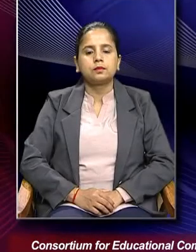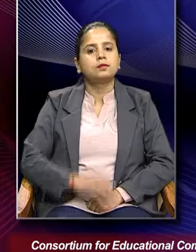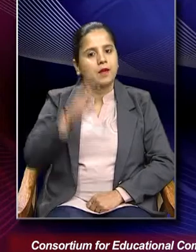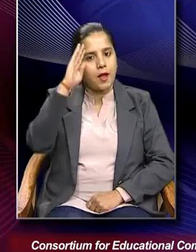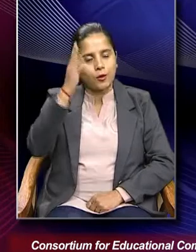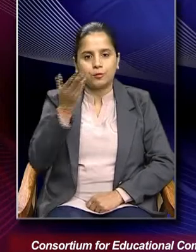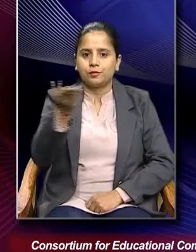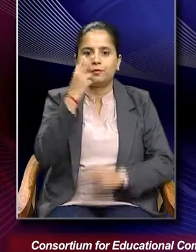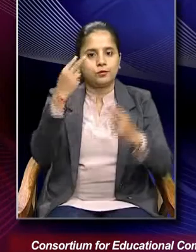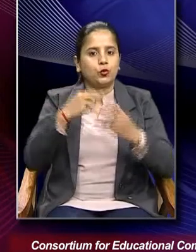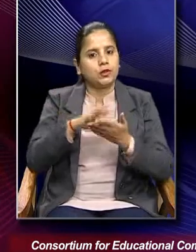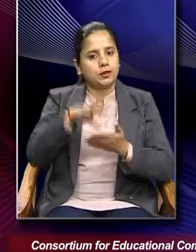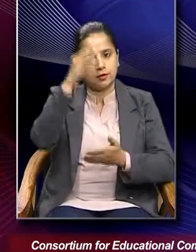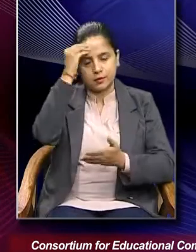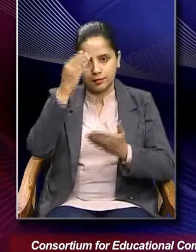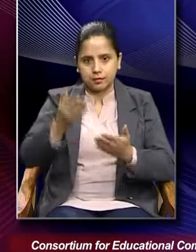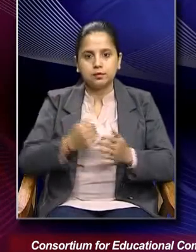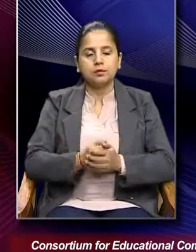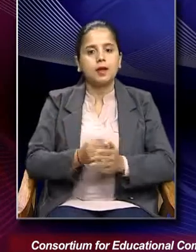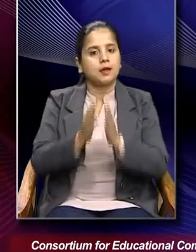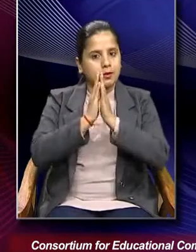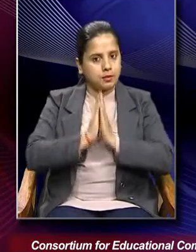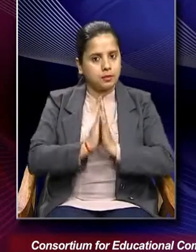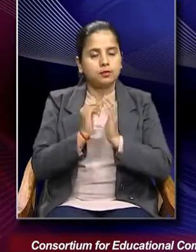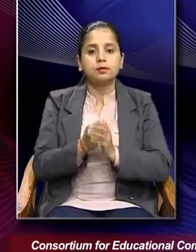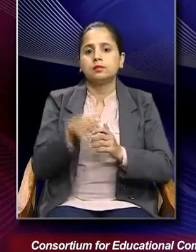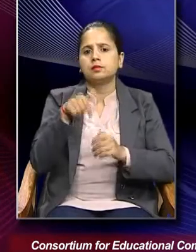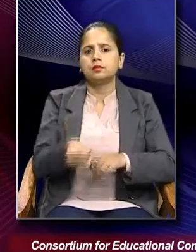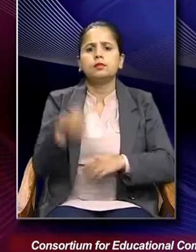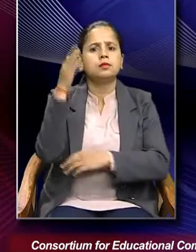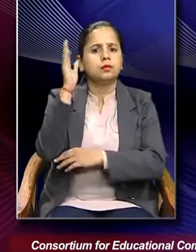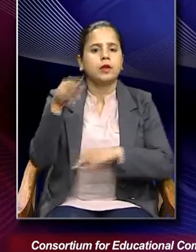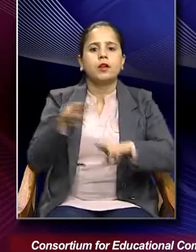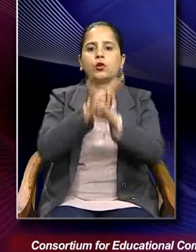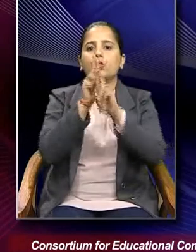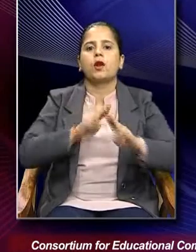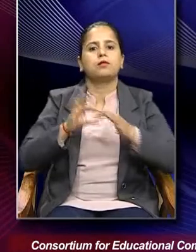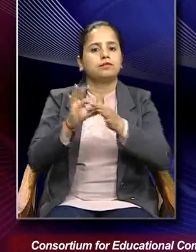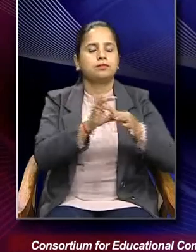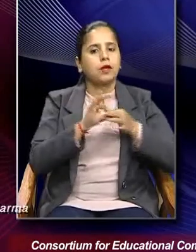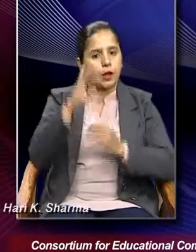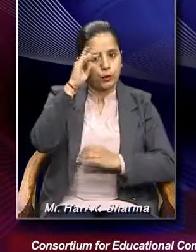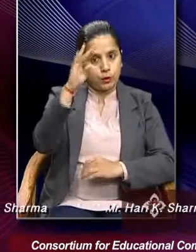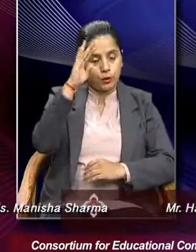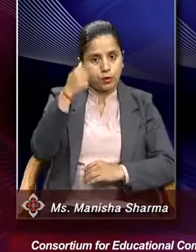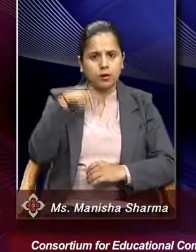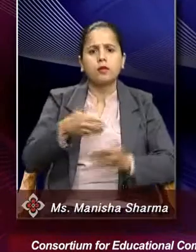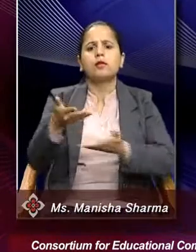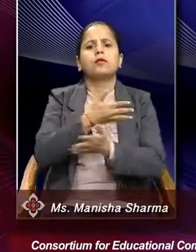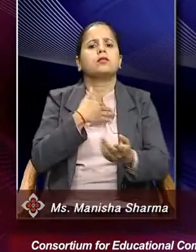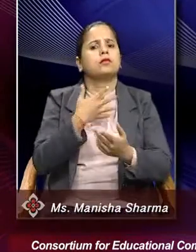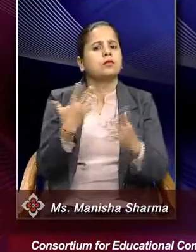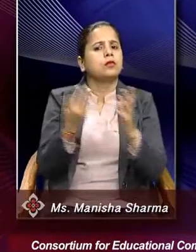Hello viewers and learners, Namaste. In the series of international relations theory, today I am going to discuss with